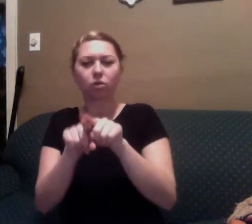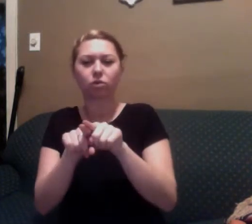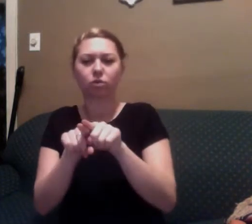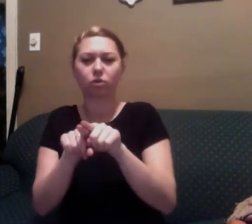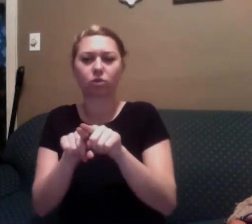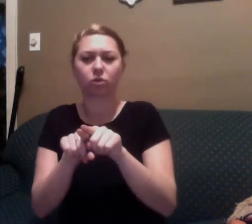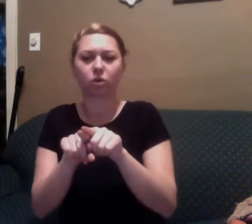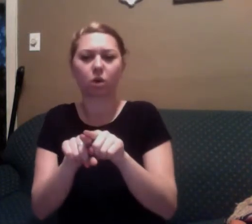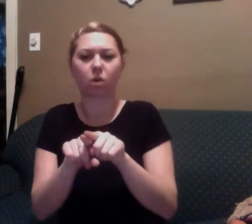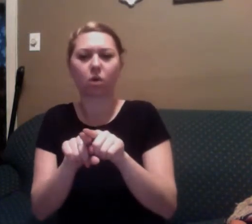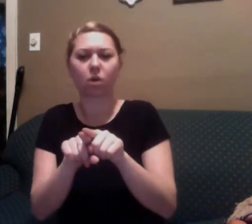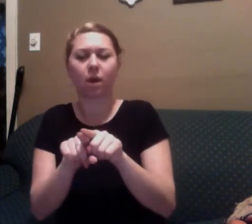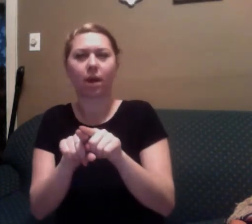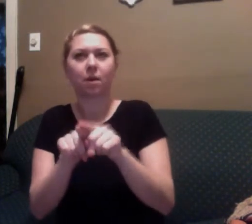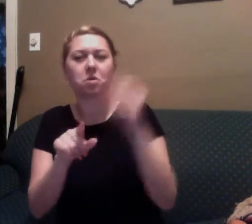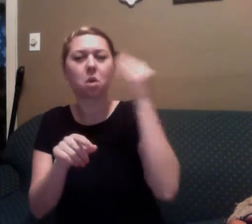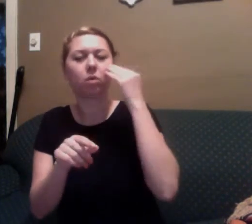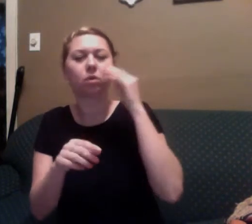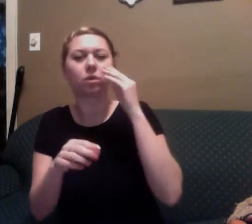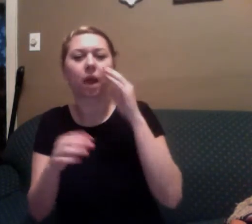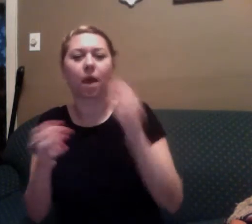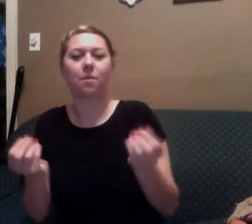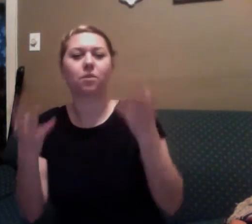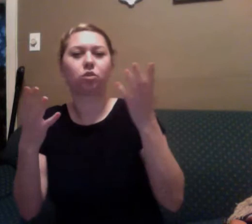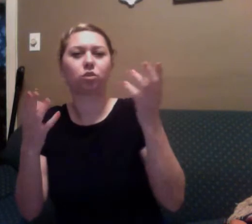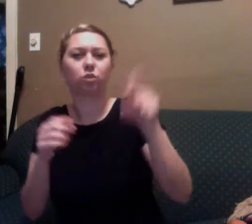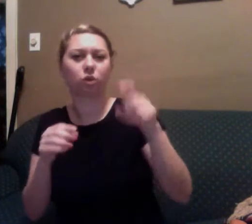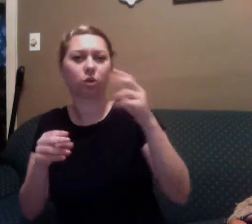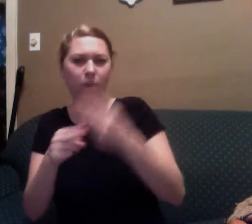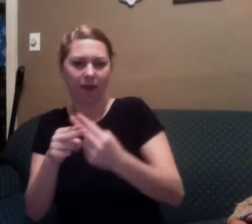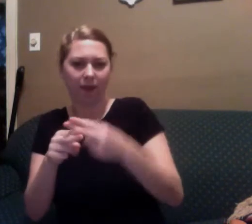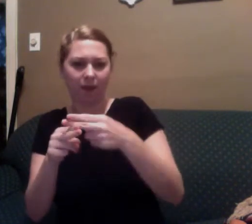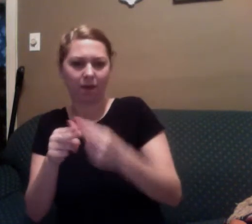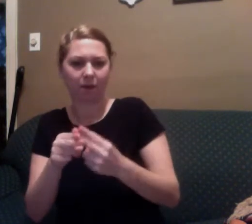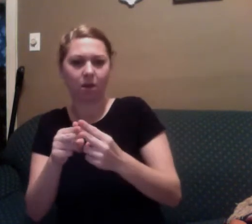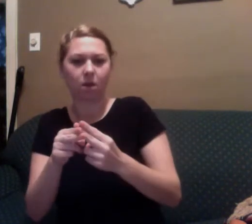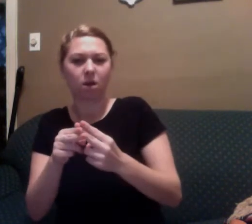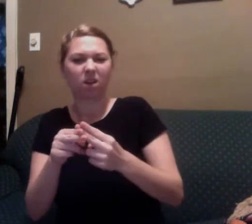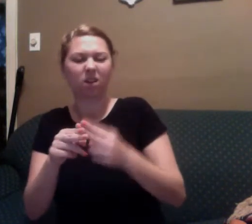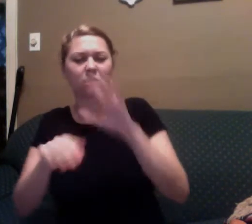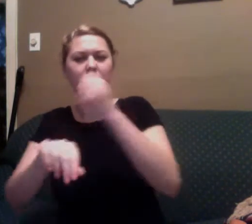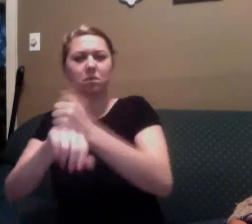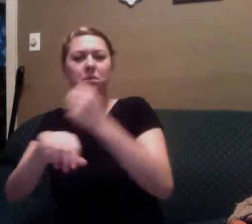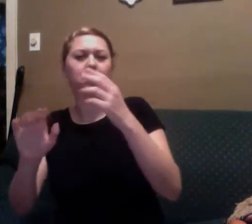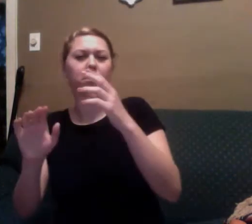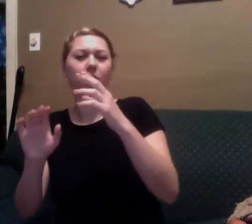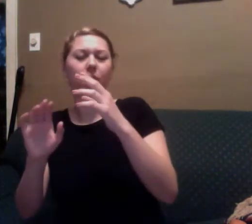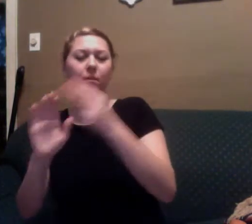This is called your set point, but that's a misleading term because it's actually a range of about 10 or 15